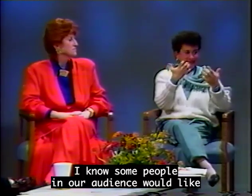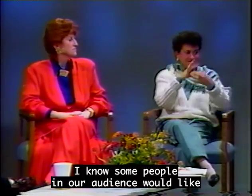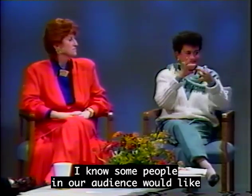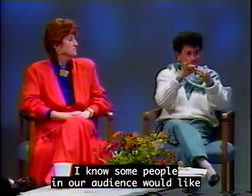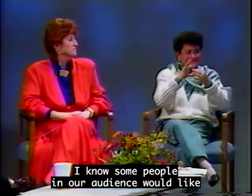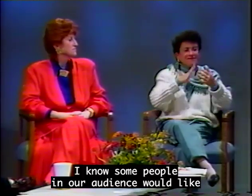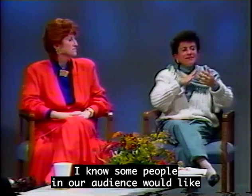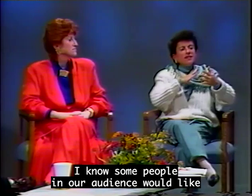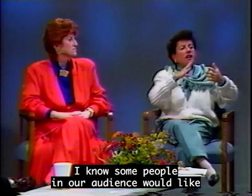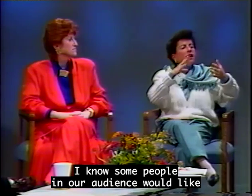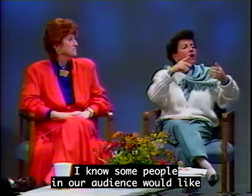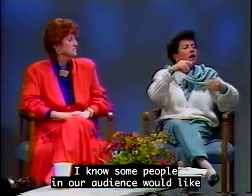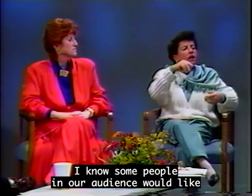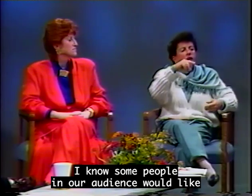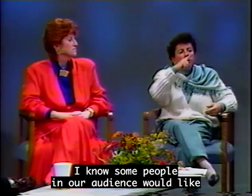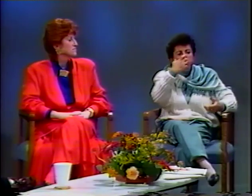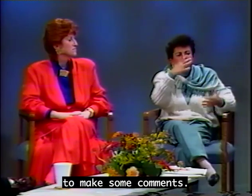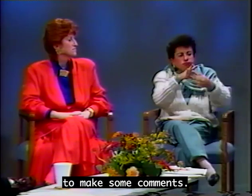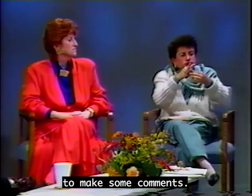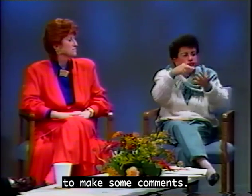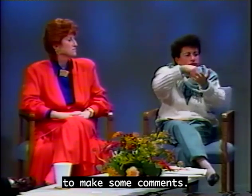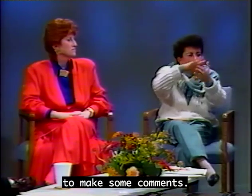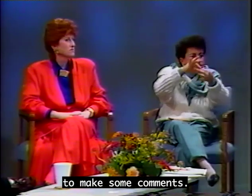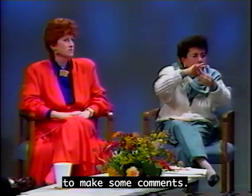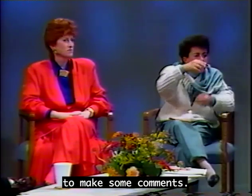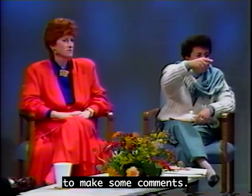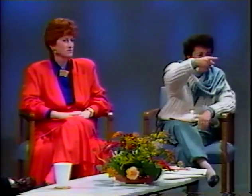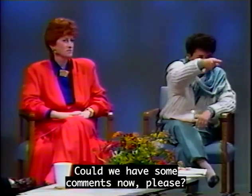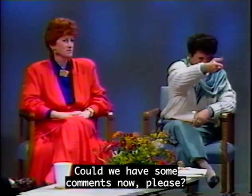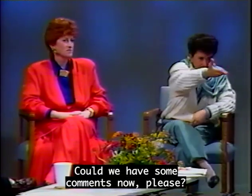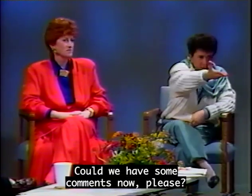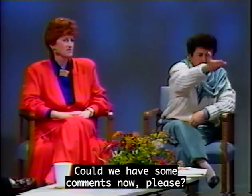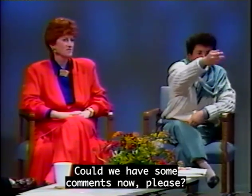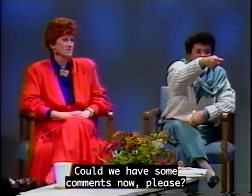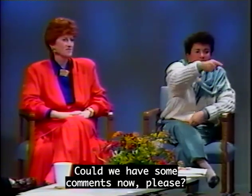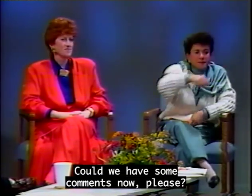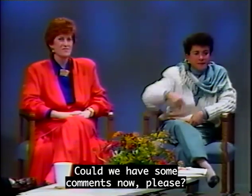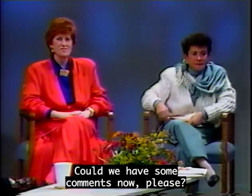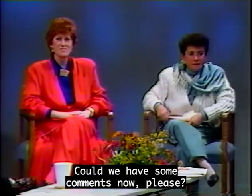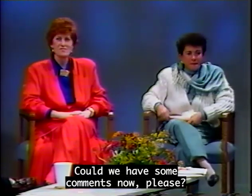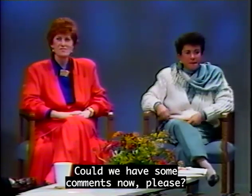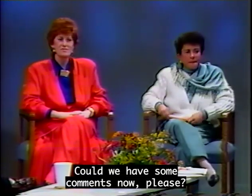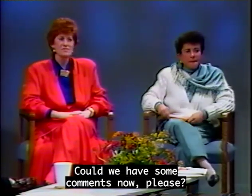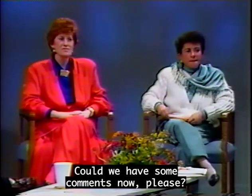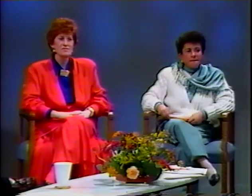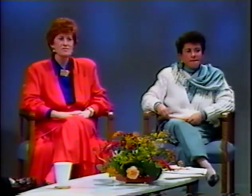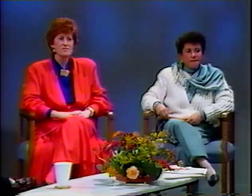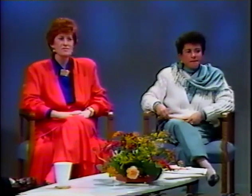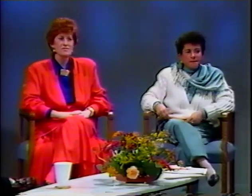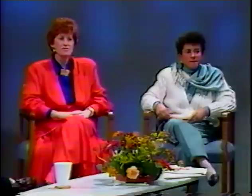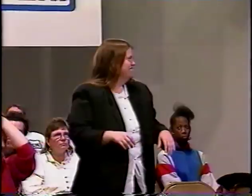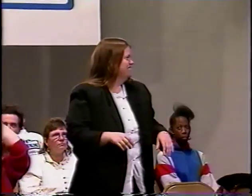I know some people in our audience would like to make some comments. Could we have some comments now, please?